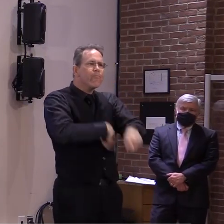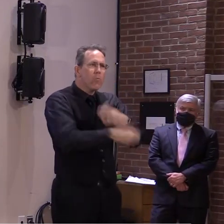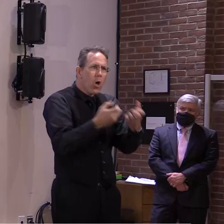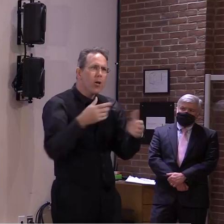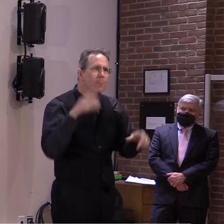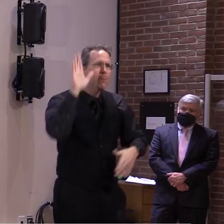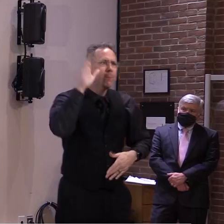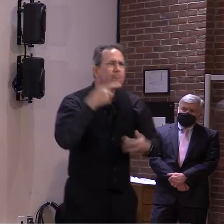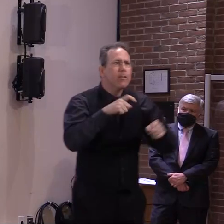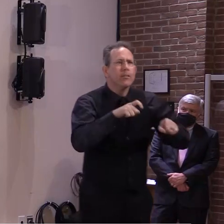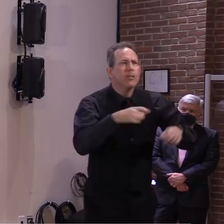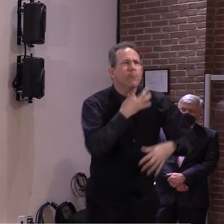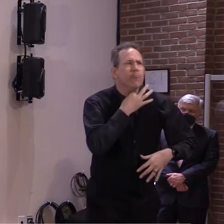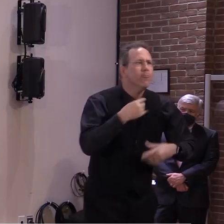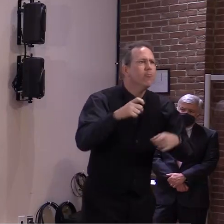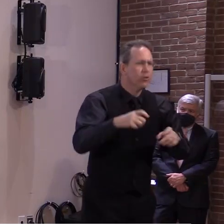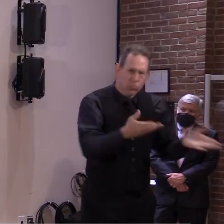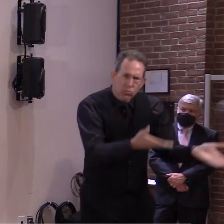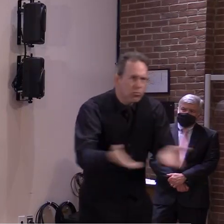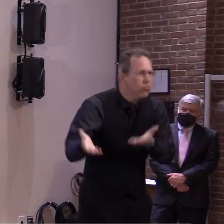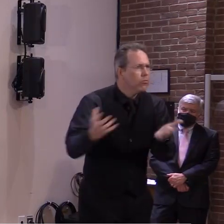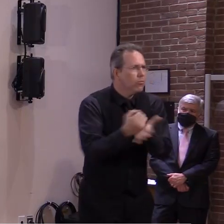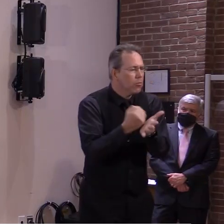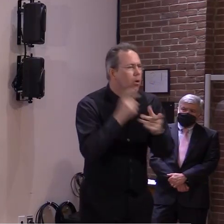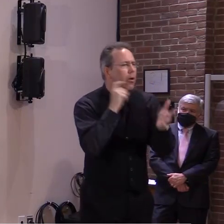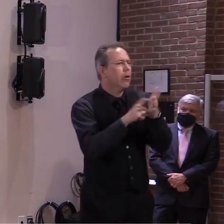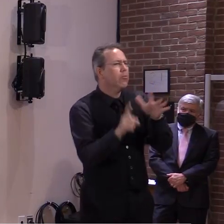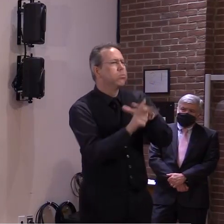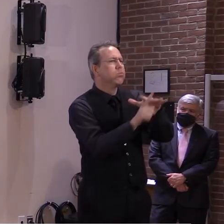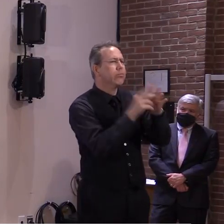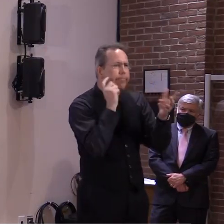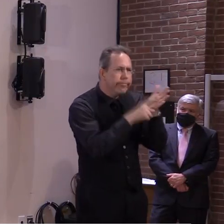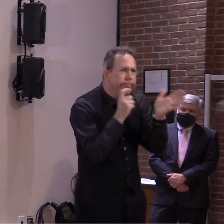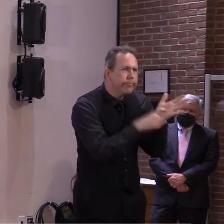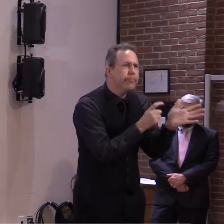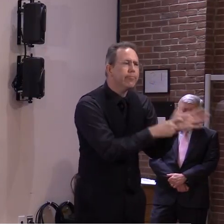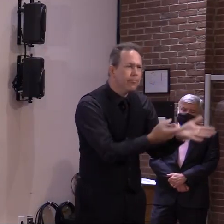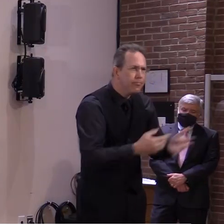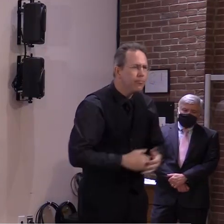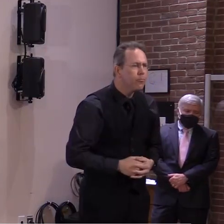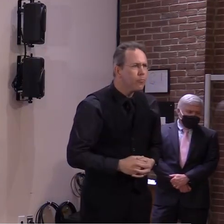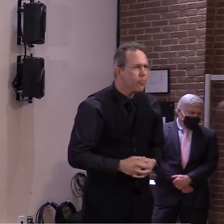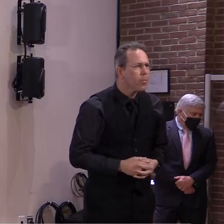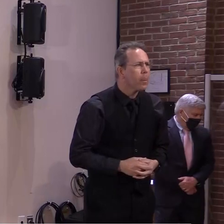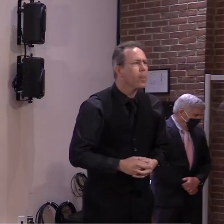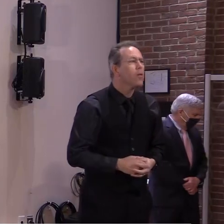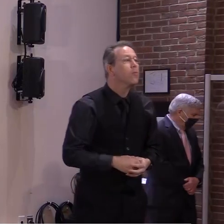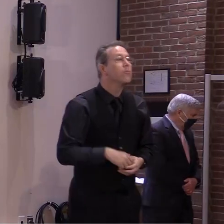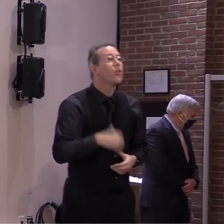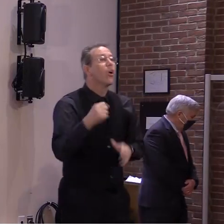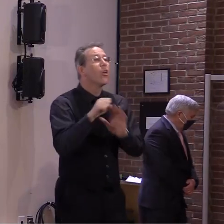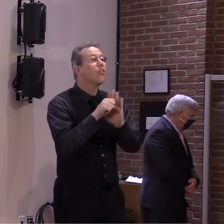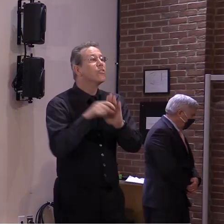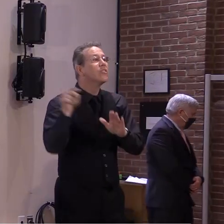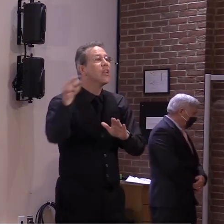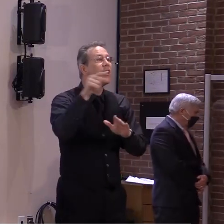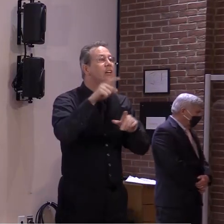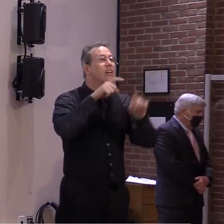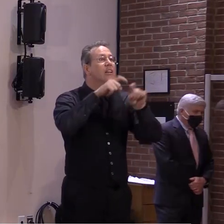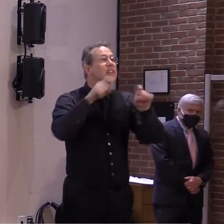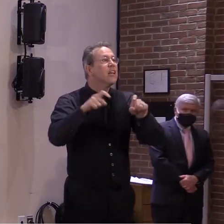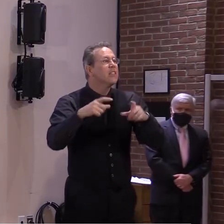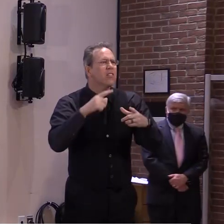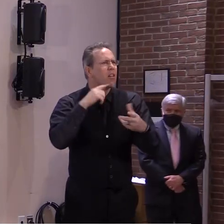reporting less uptake of testing, we're actually still having pretty exuberant testing with the